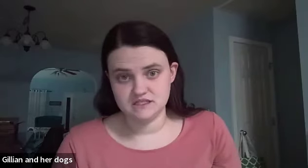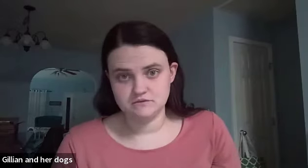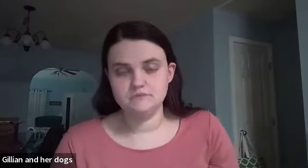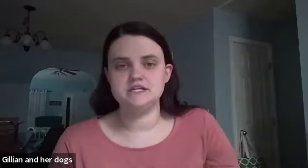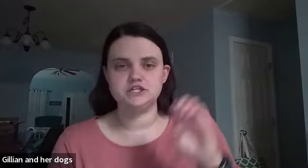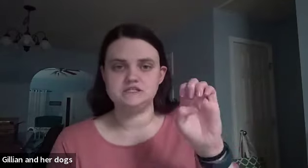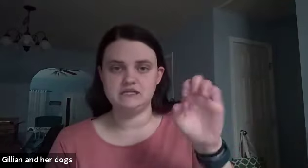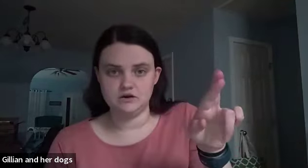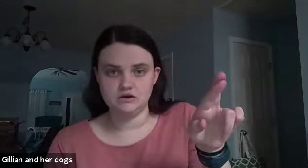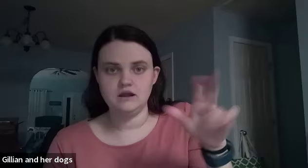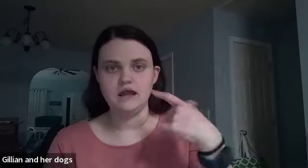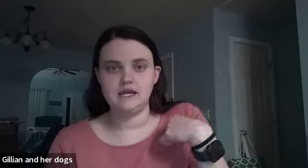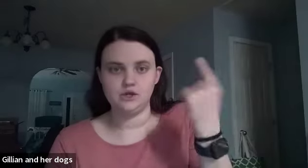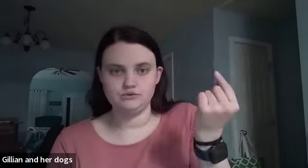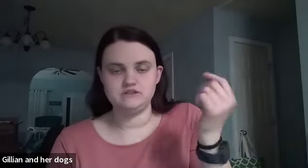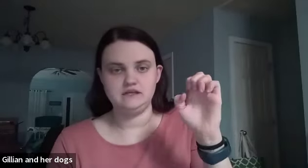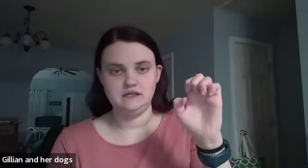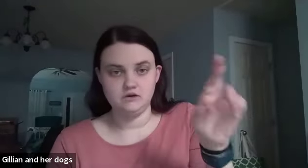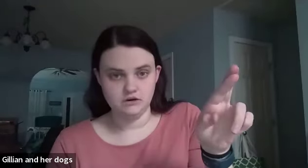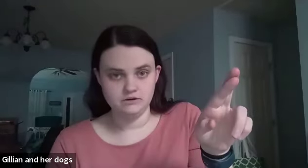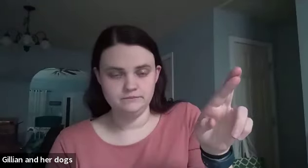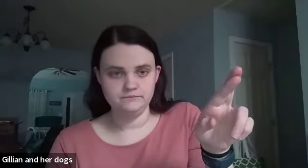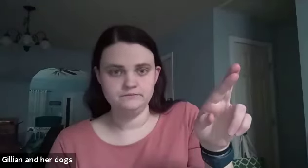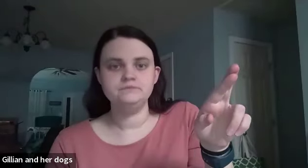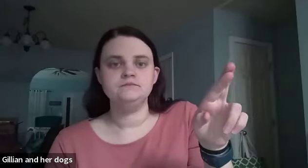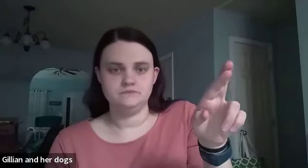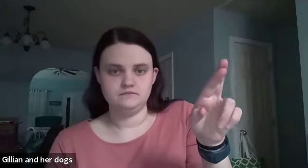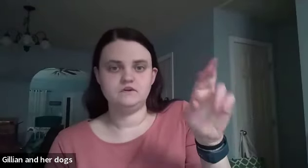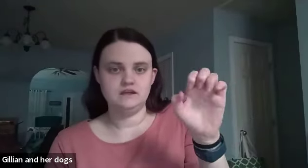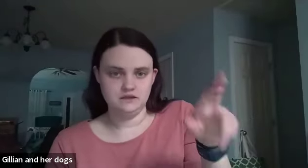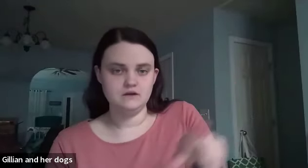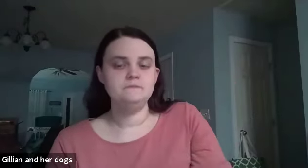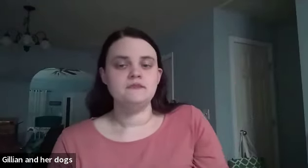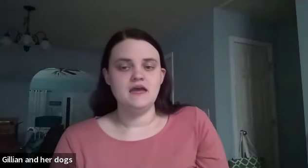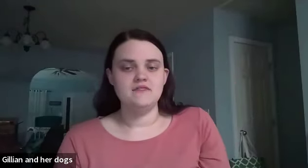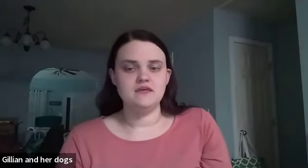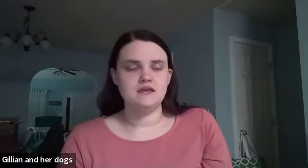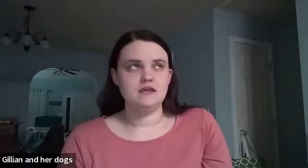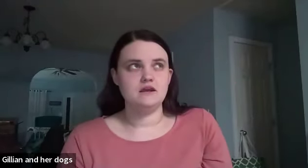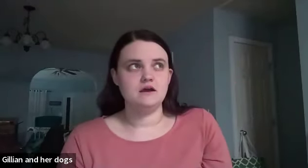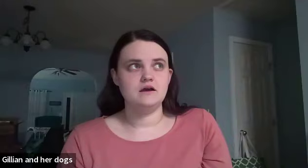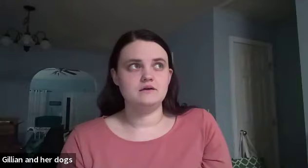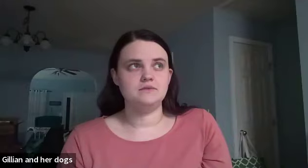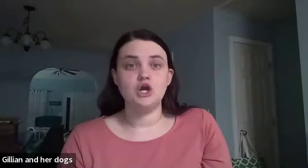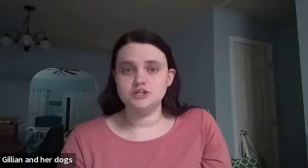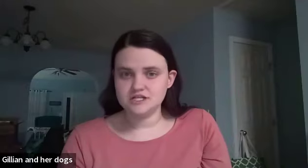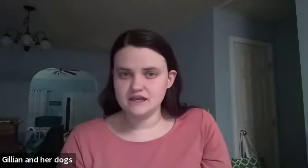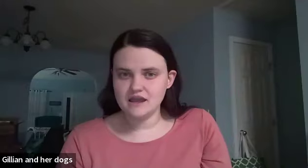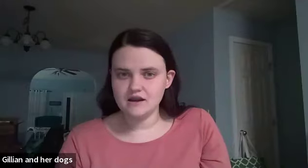emergency room, it's just ER. I had to go to the ER. All right, ER. And then urgent